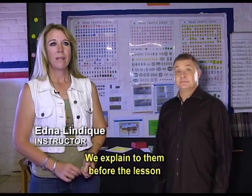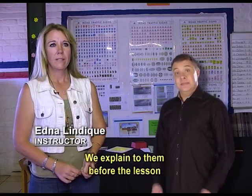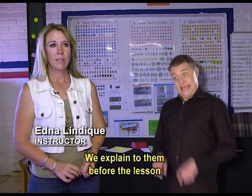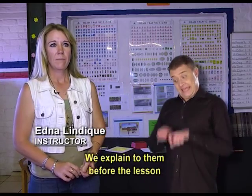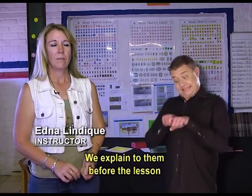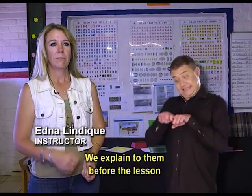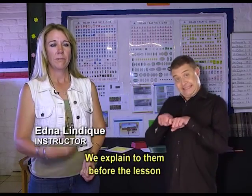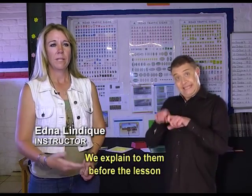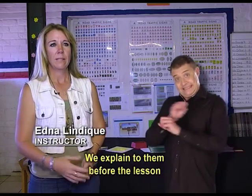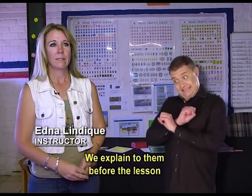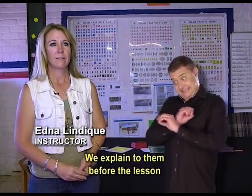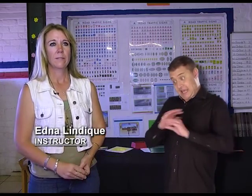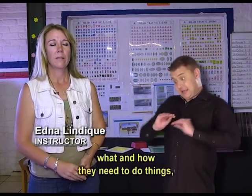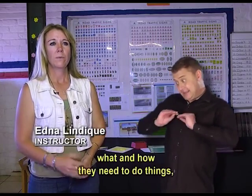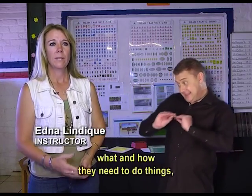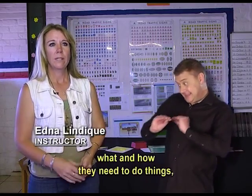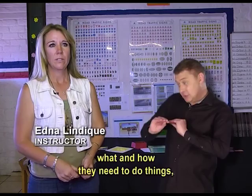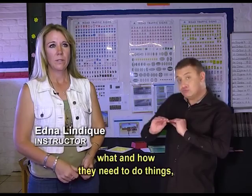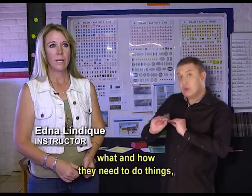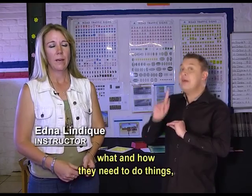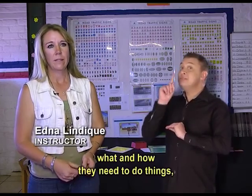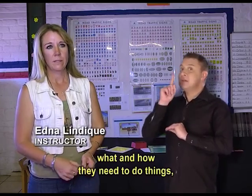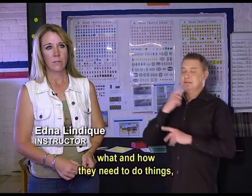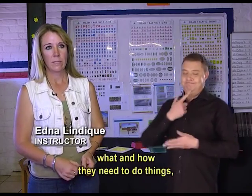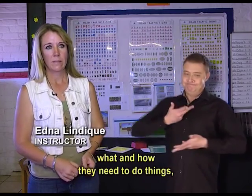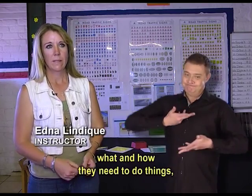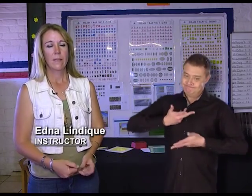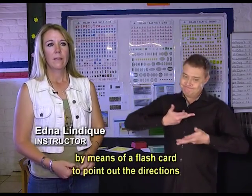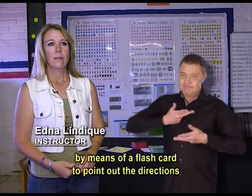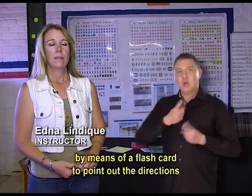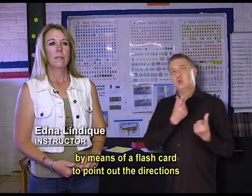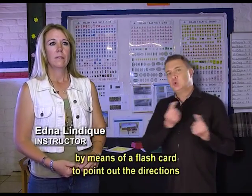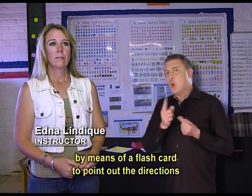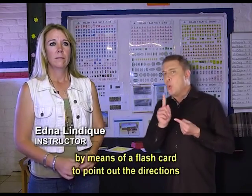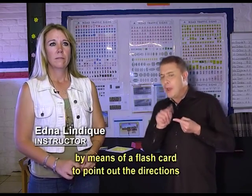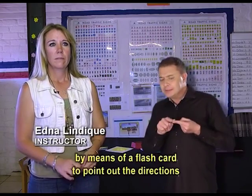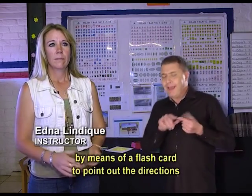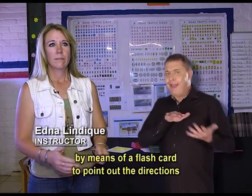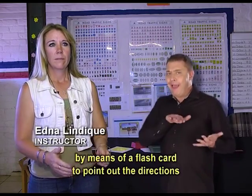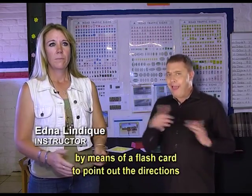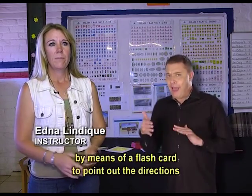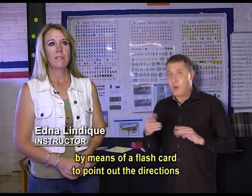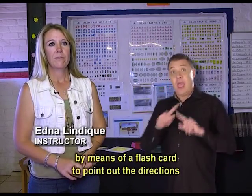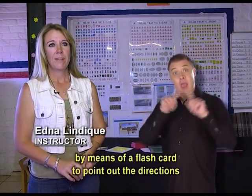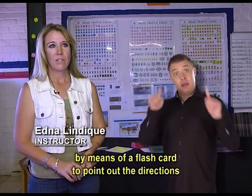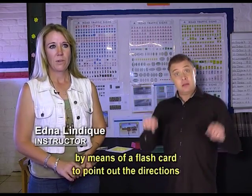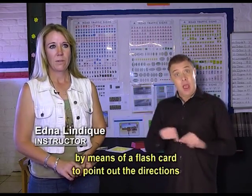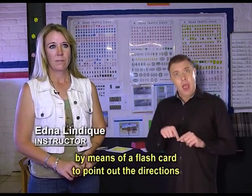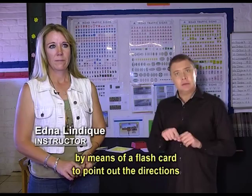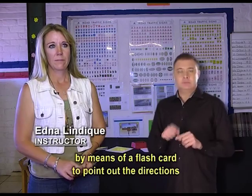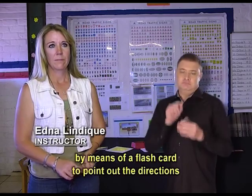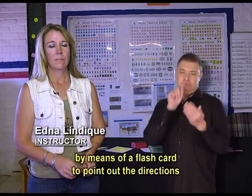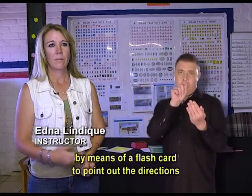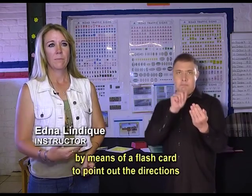We explain to them before the lesson what they need to do, how they need to do it, and then by means of a